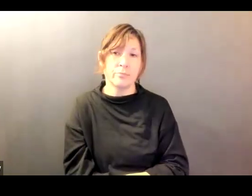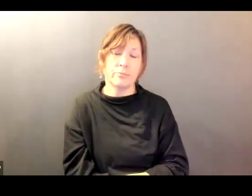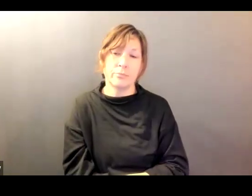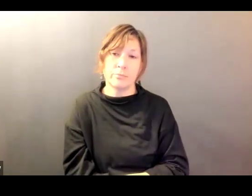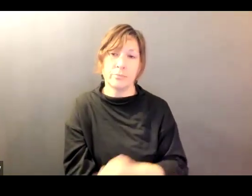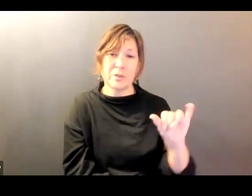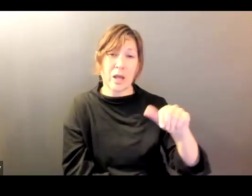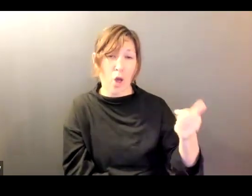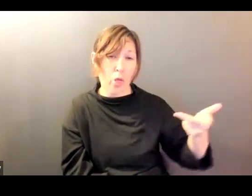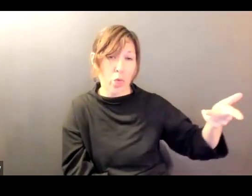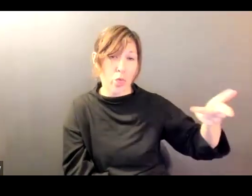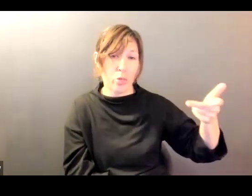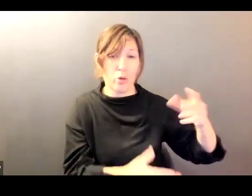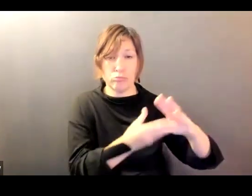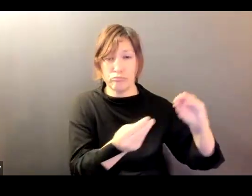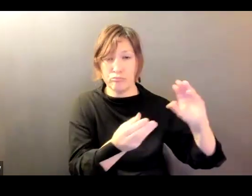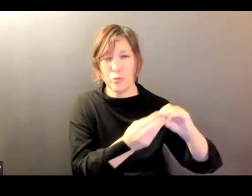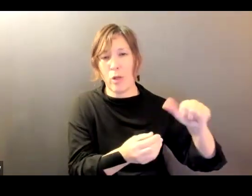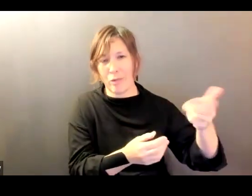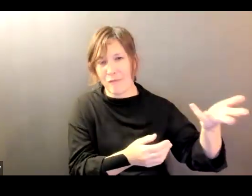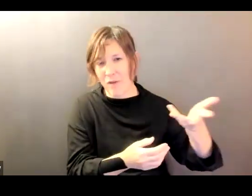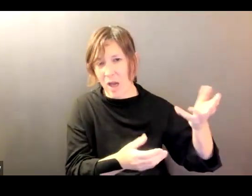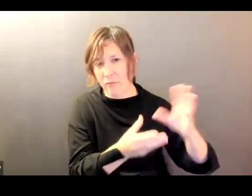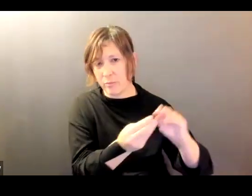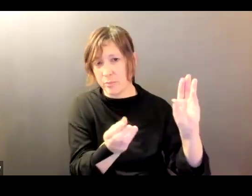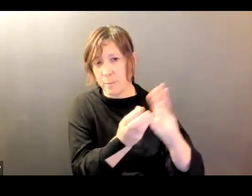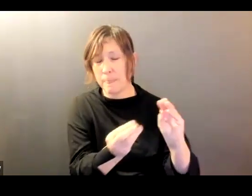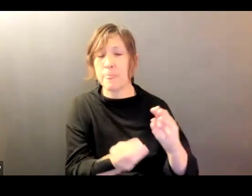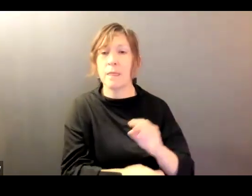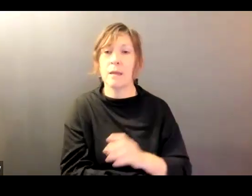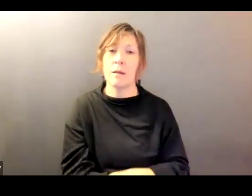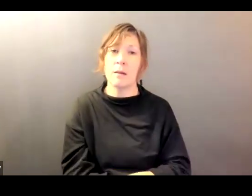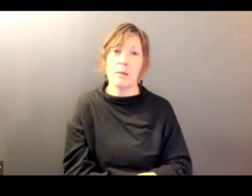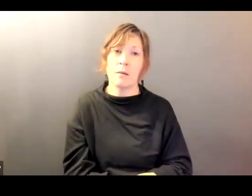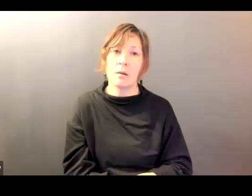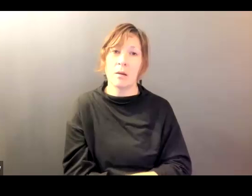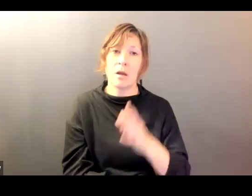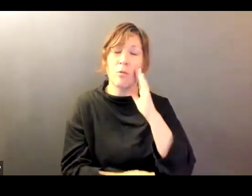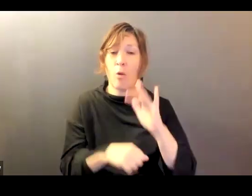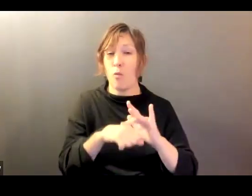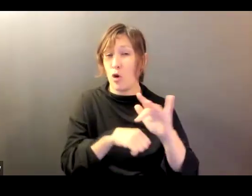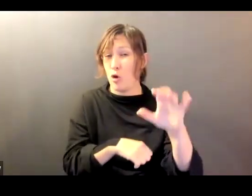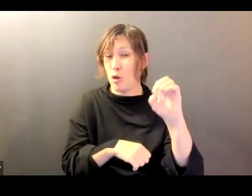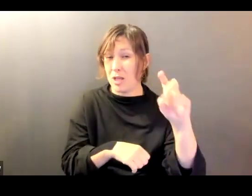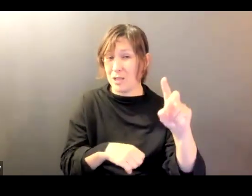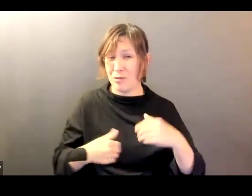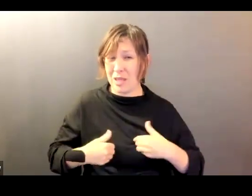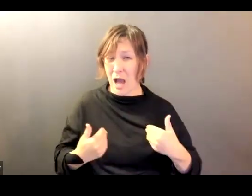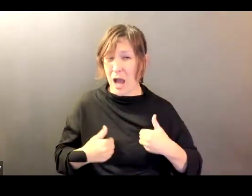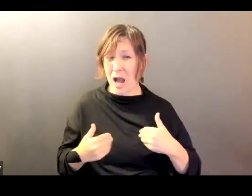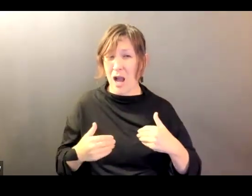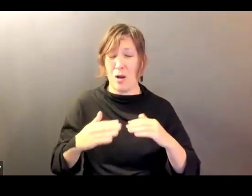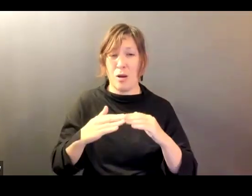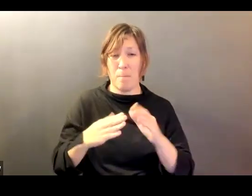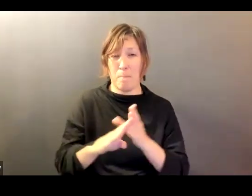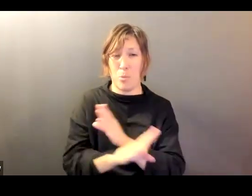and superintendent expressed, number one, especially with early ed, we've worked really, really hard with our